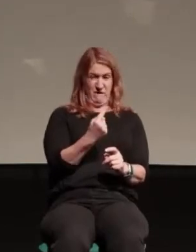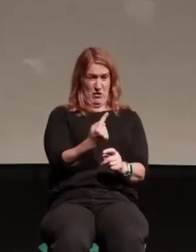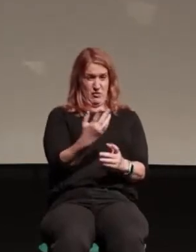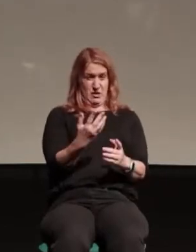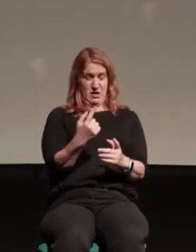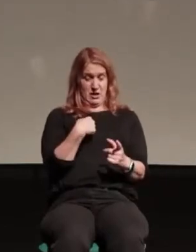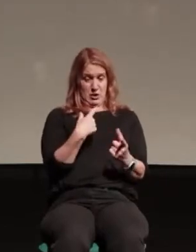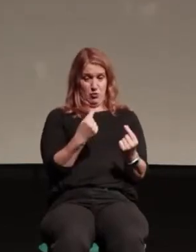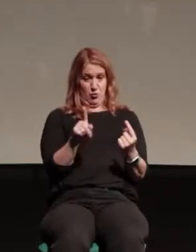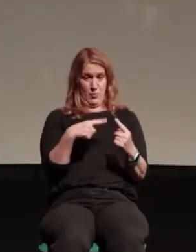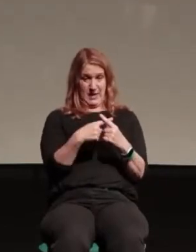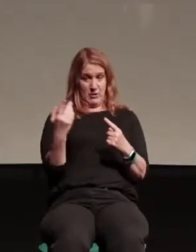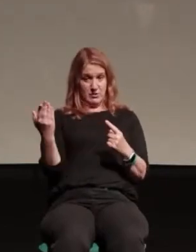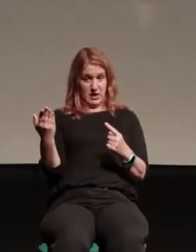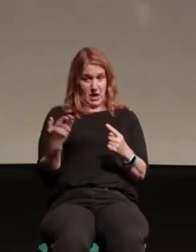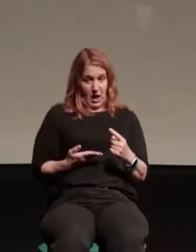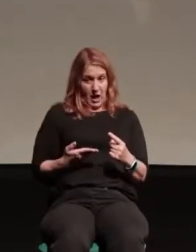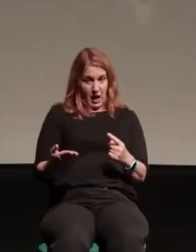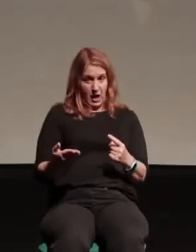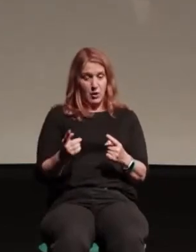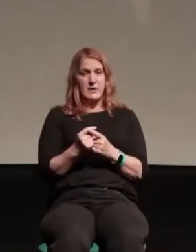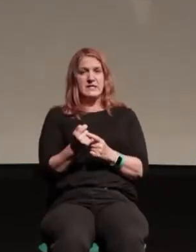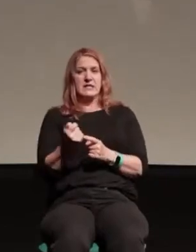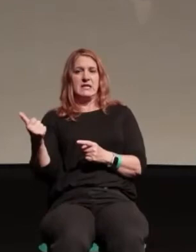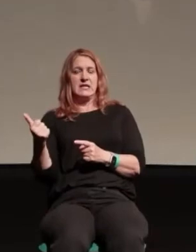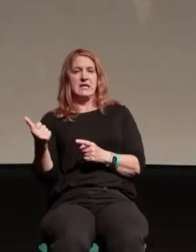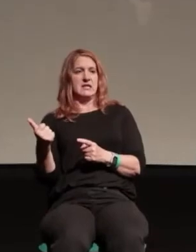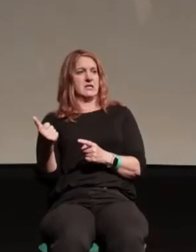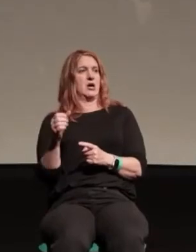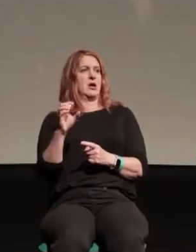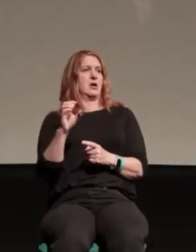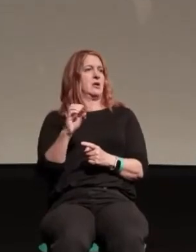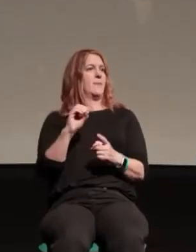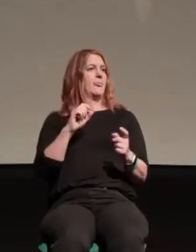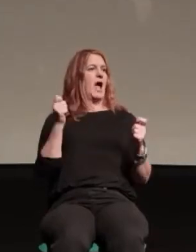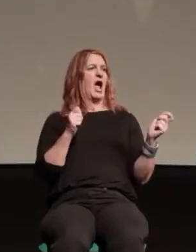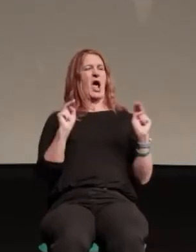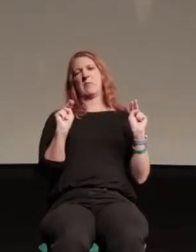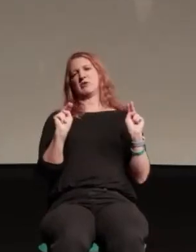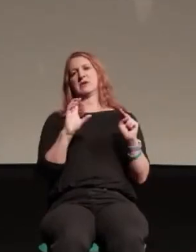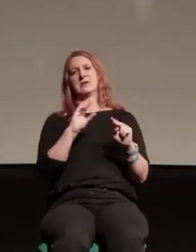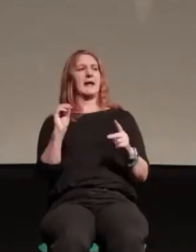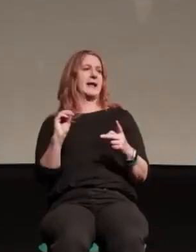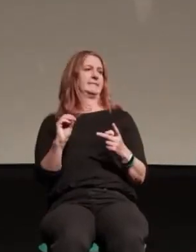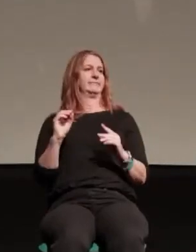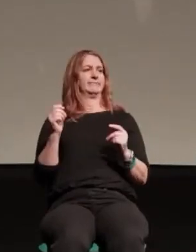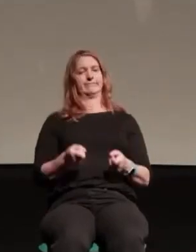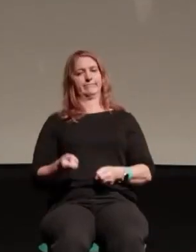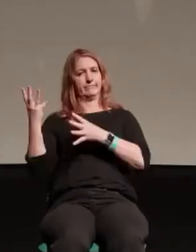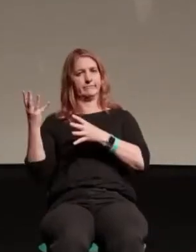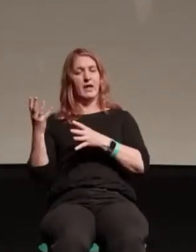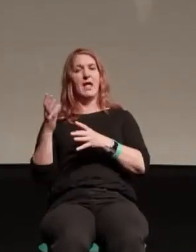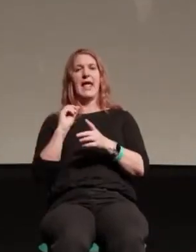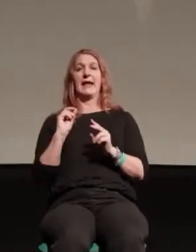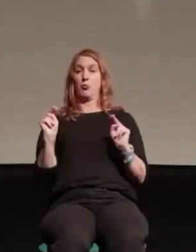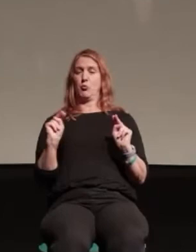years ago was delete objectivity and balance from our core principles. So if you look at our current editorial standards, Objectivity